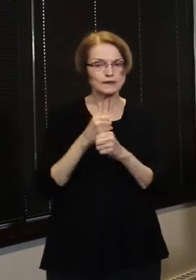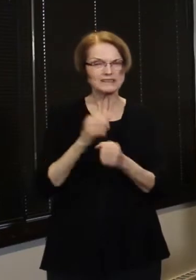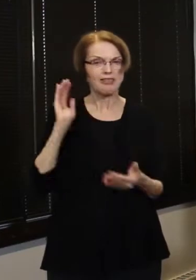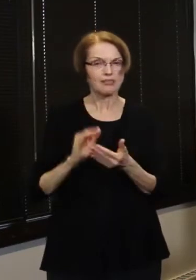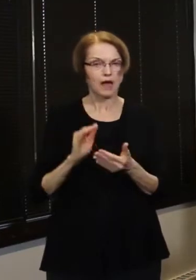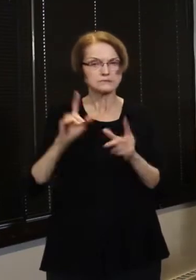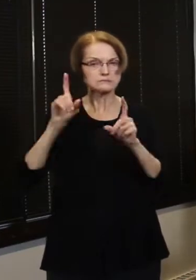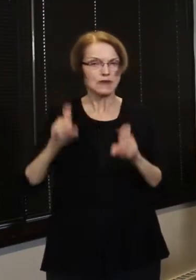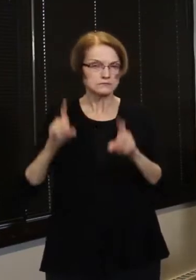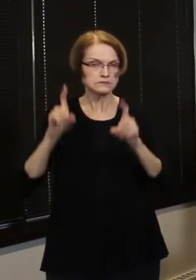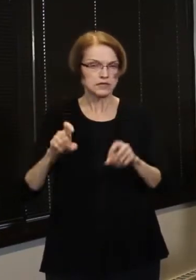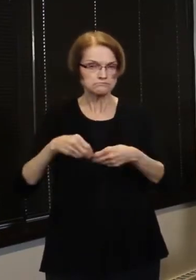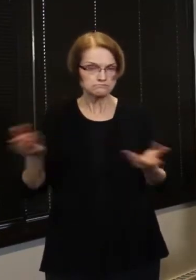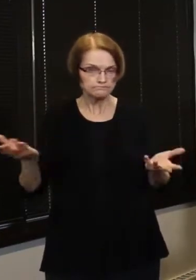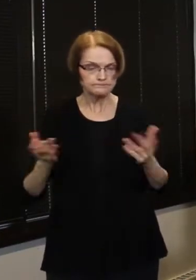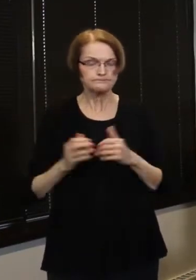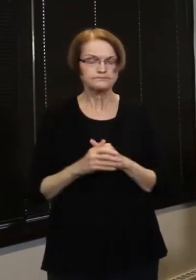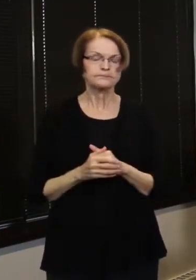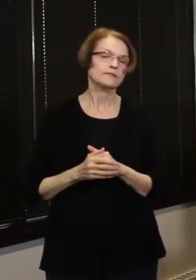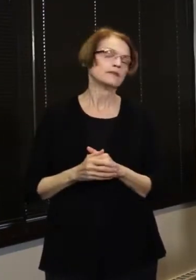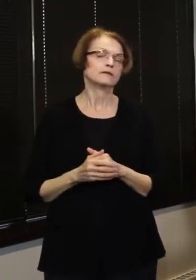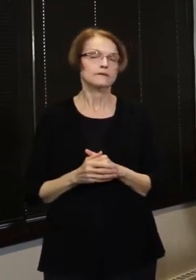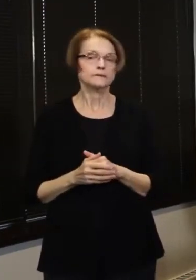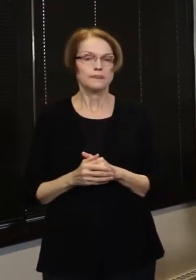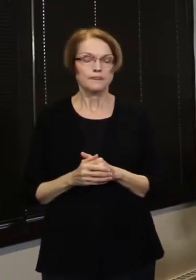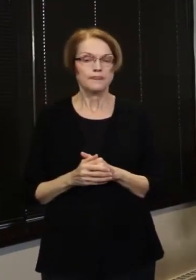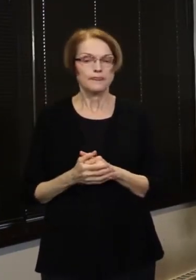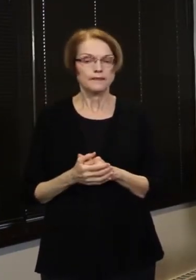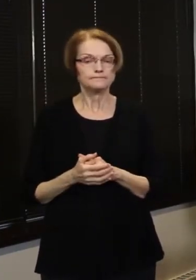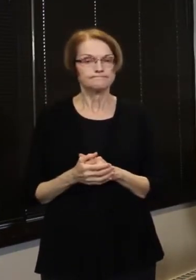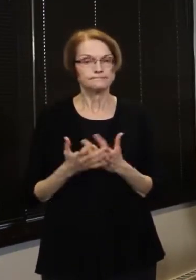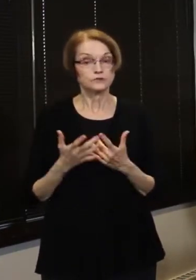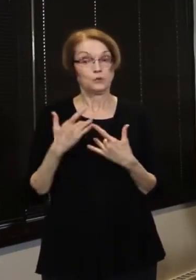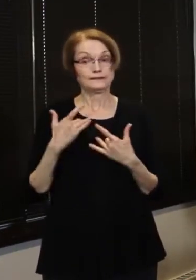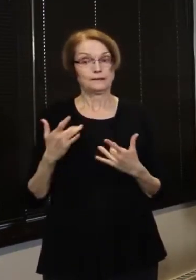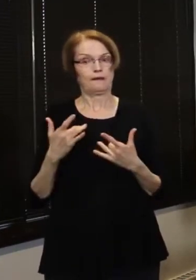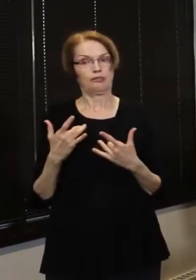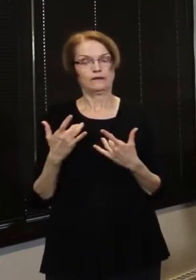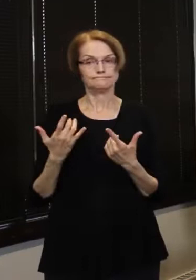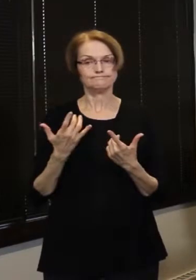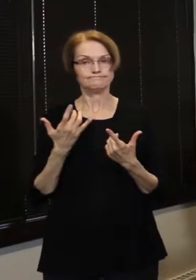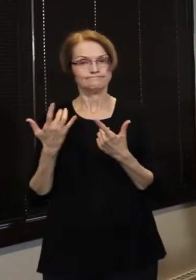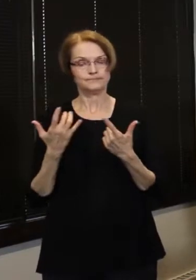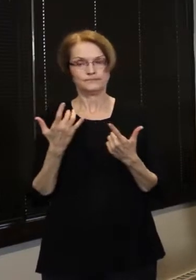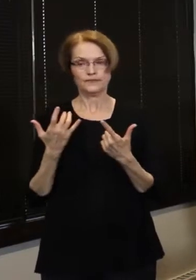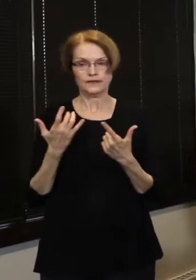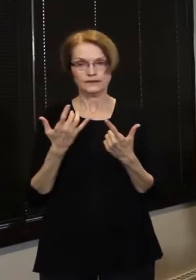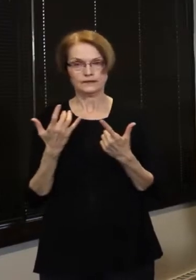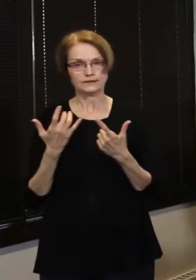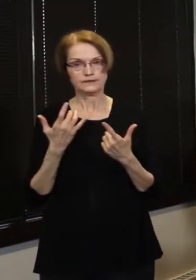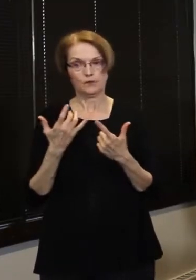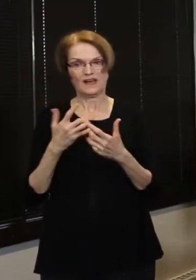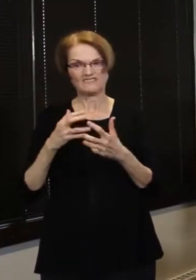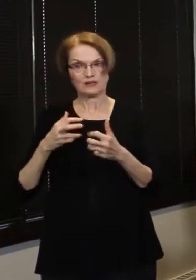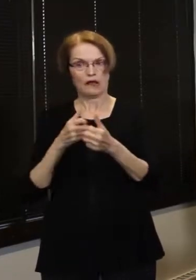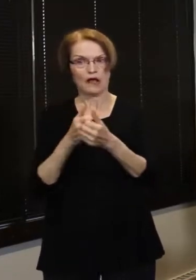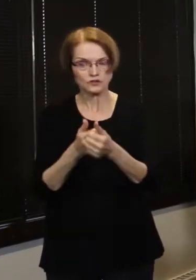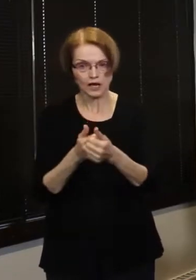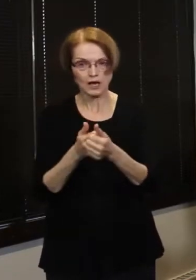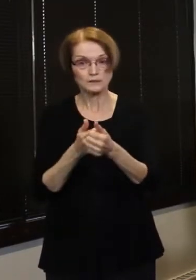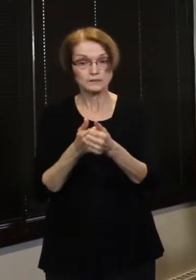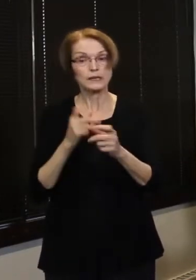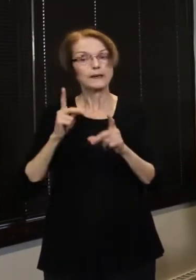the New Year's holiday. And so typically what results is we play a little bit of catch-up. So people that